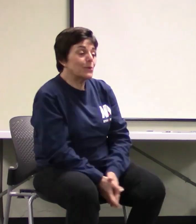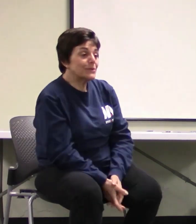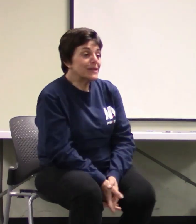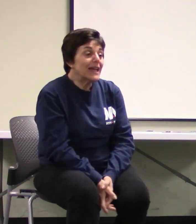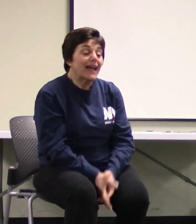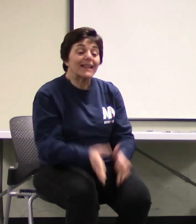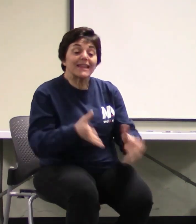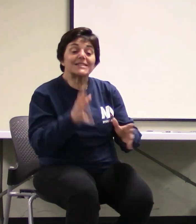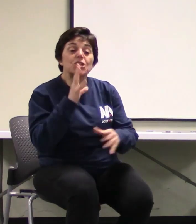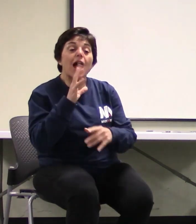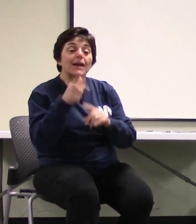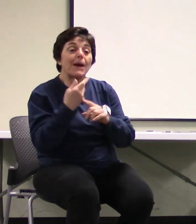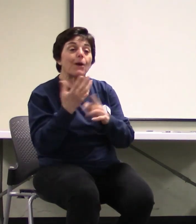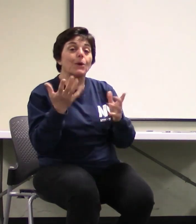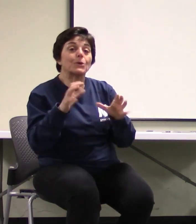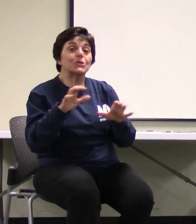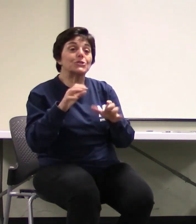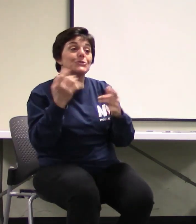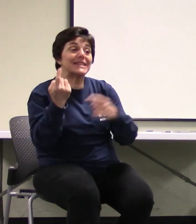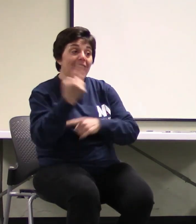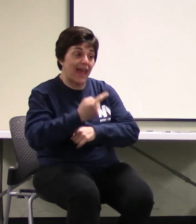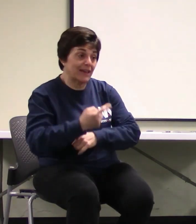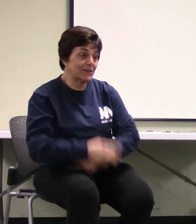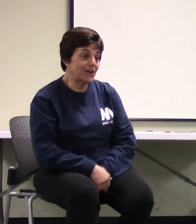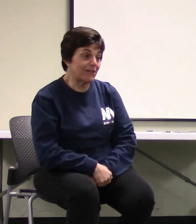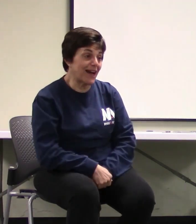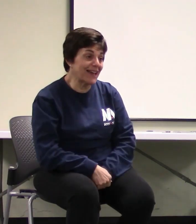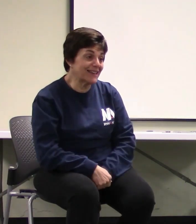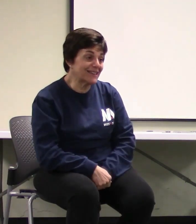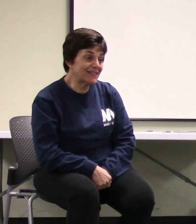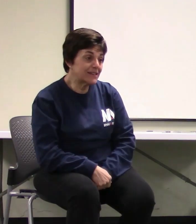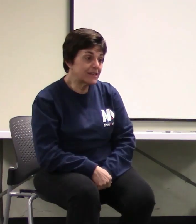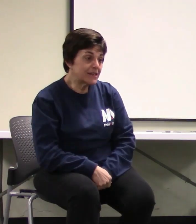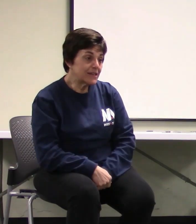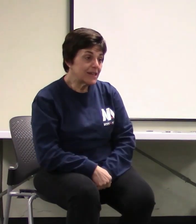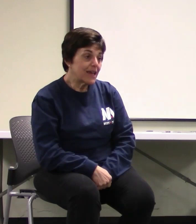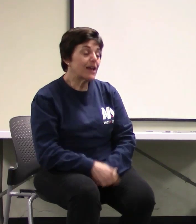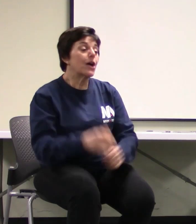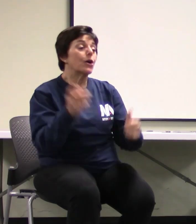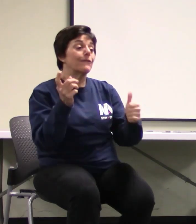So, let's talk about what we're going to do today. All right?